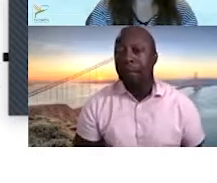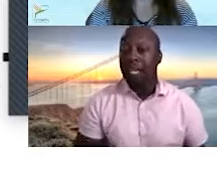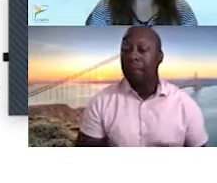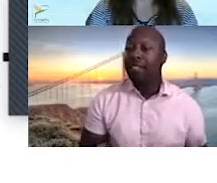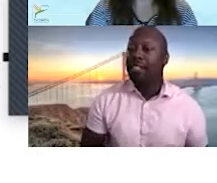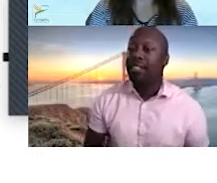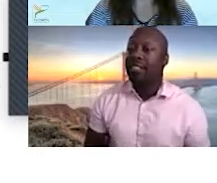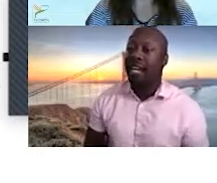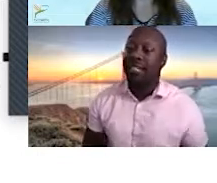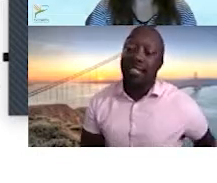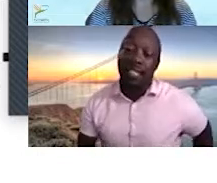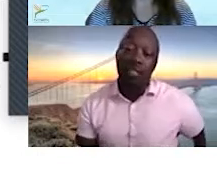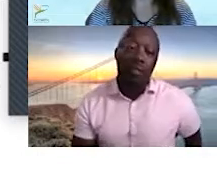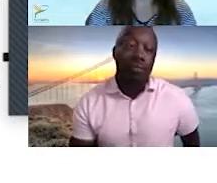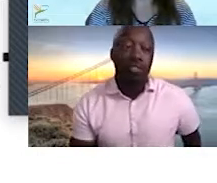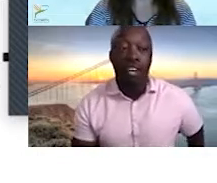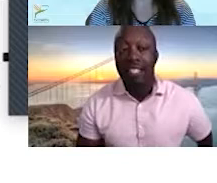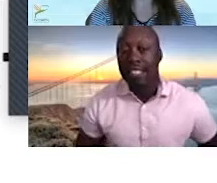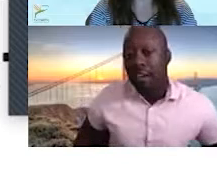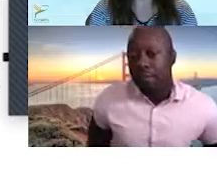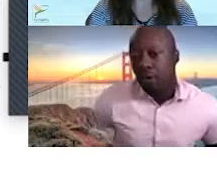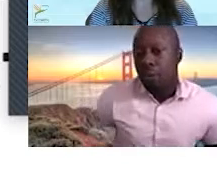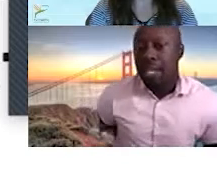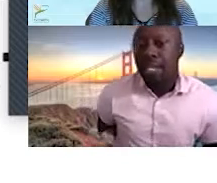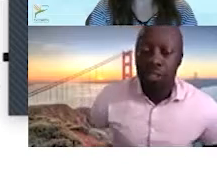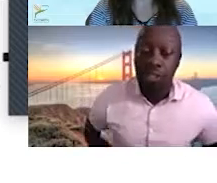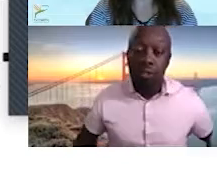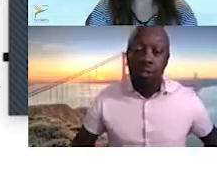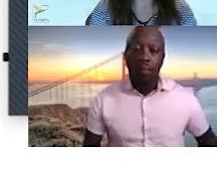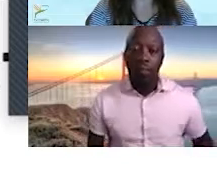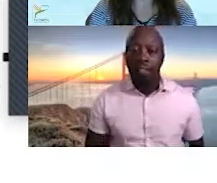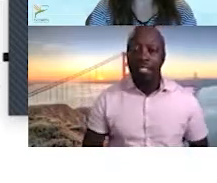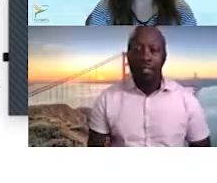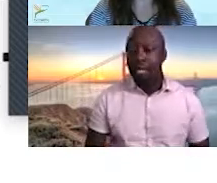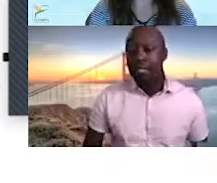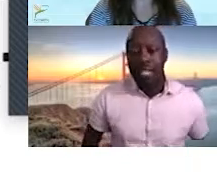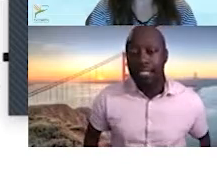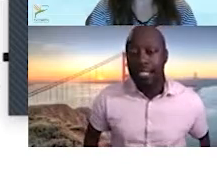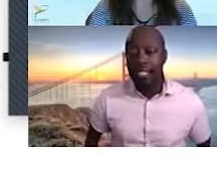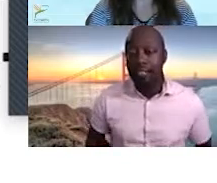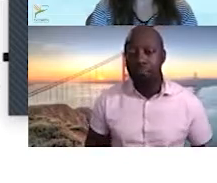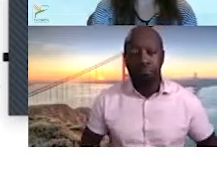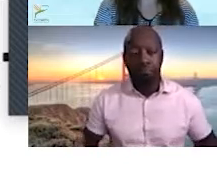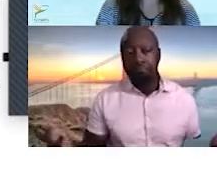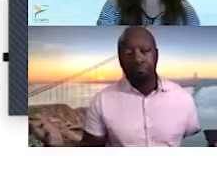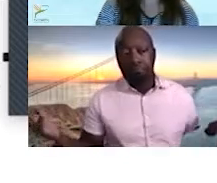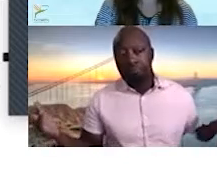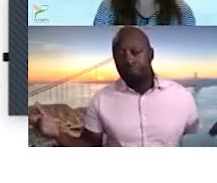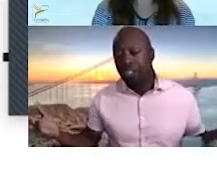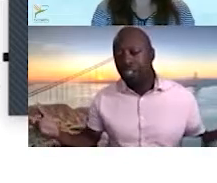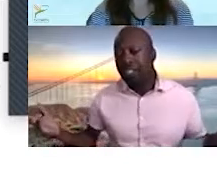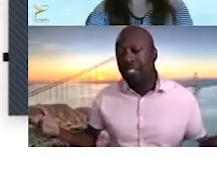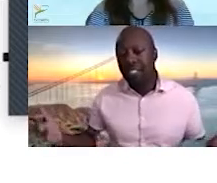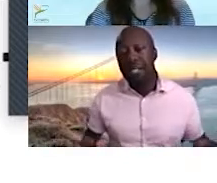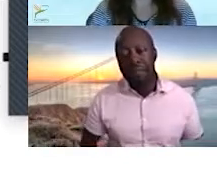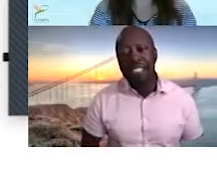My baby doesn't sign. Let's say you've tried this out for a week or 2 or a month and the baby's not signing.